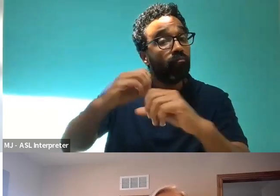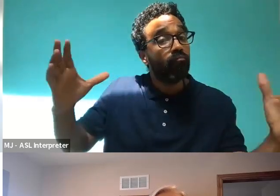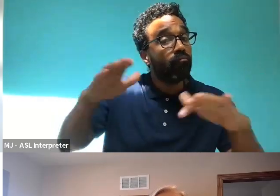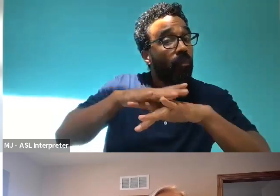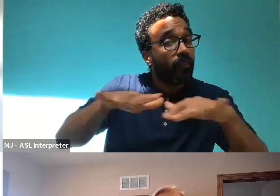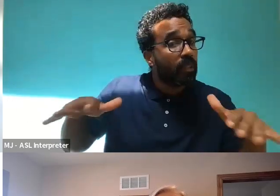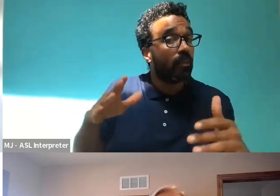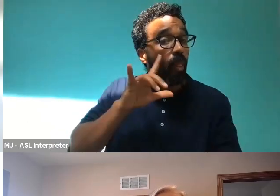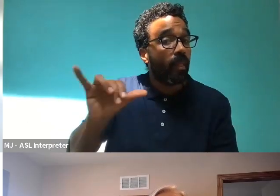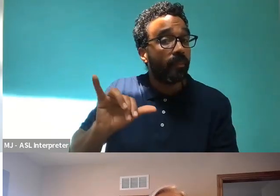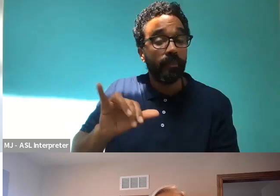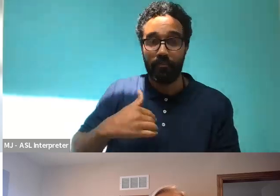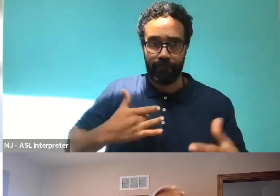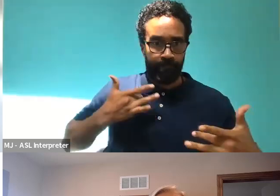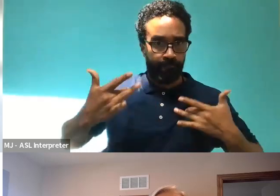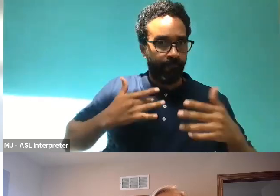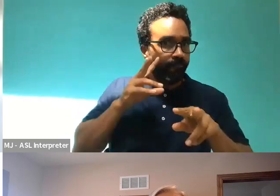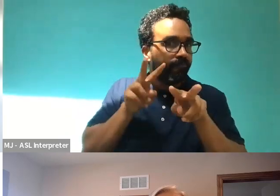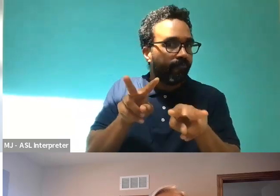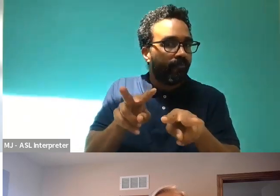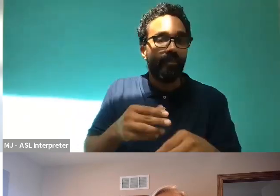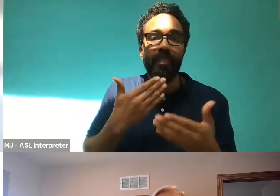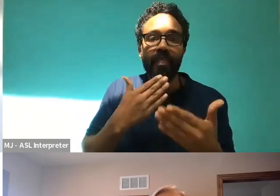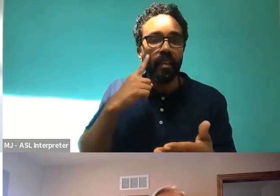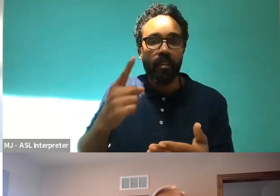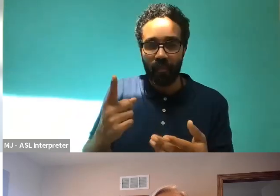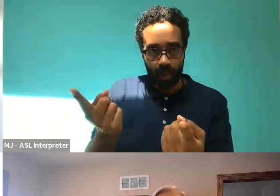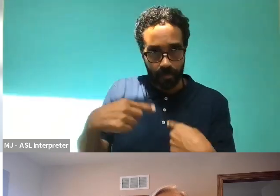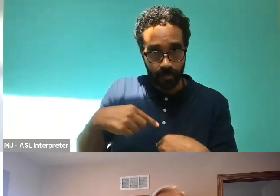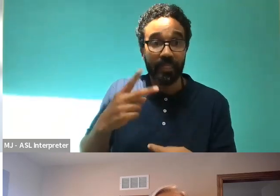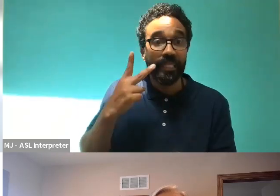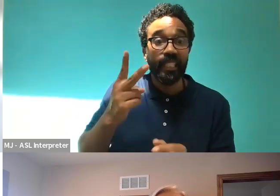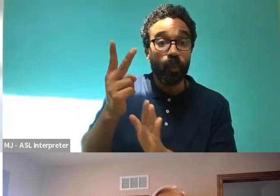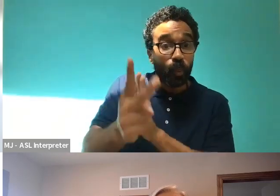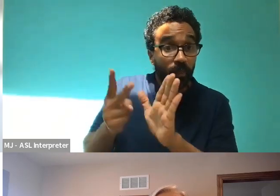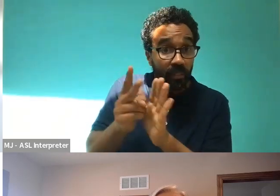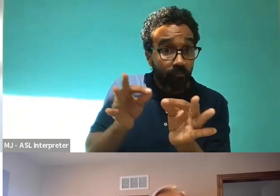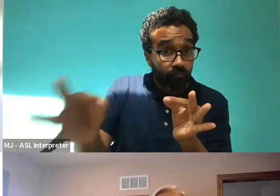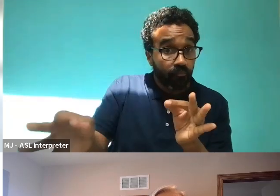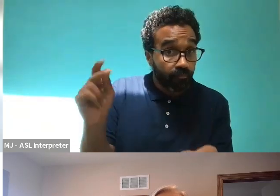to hear what everybody has to say. Thank you for joining us, and see you all in 2 hours.